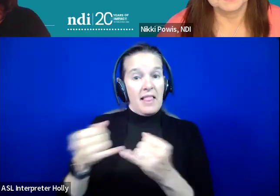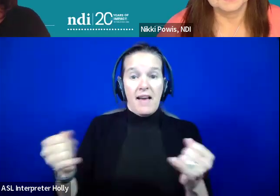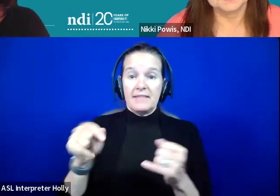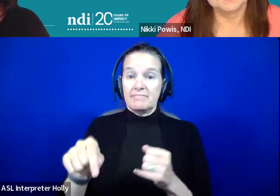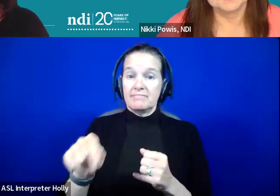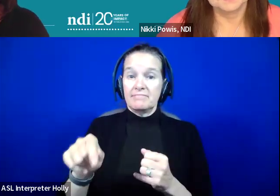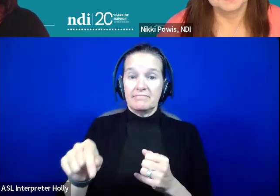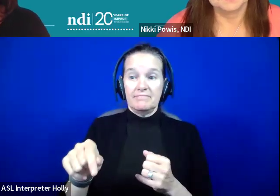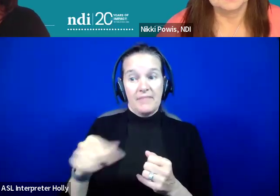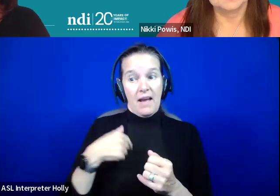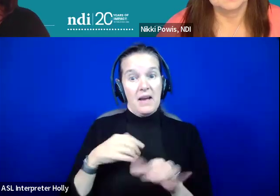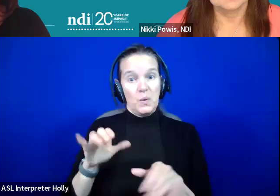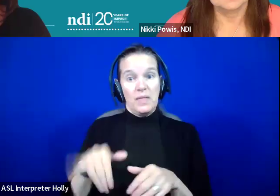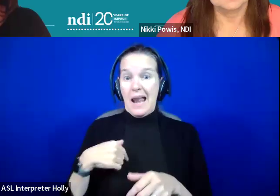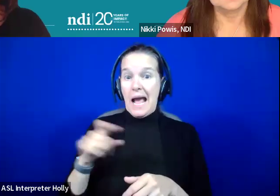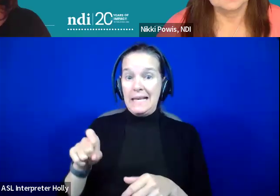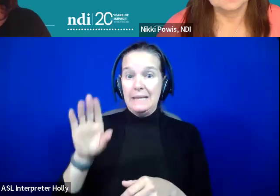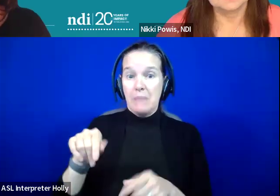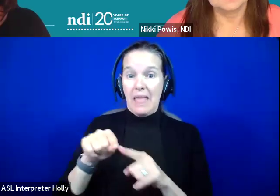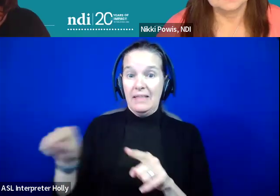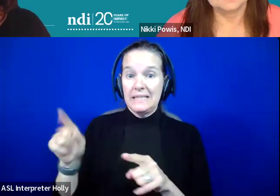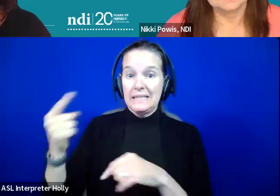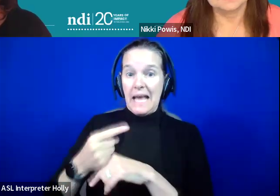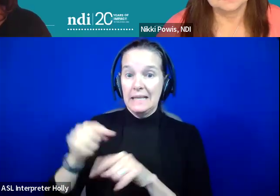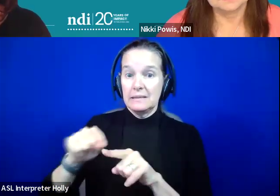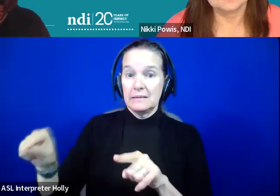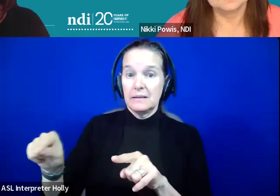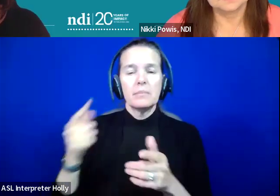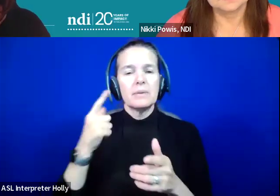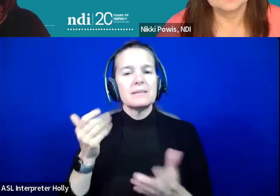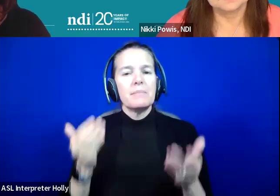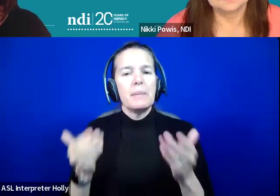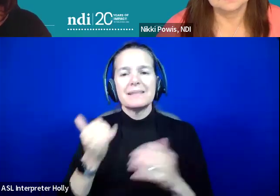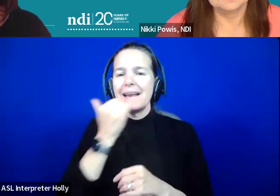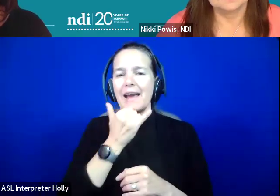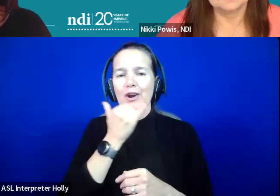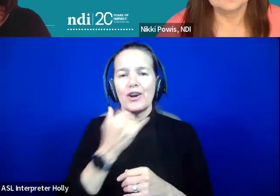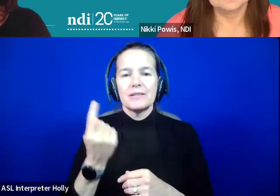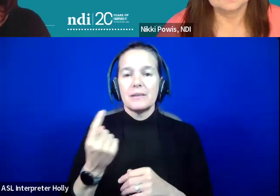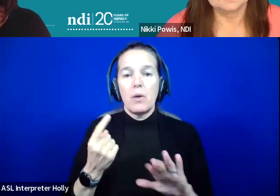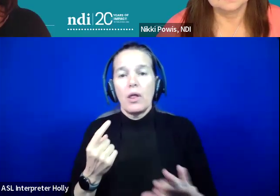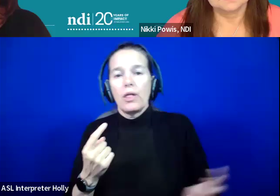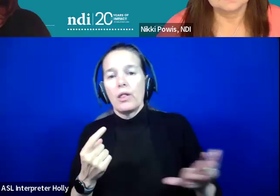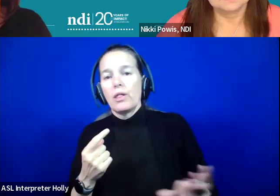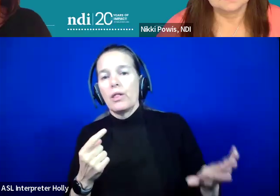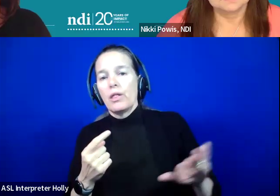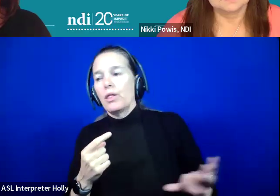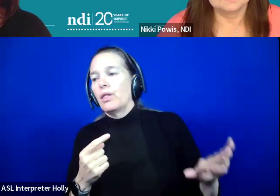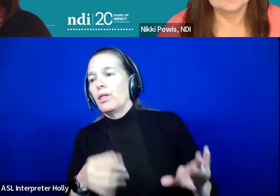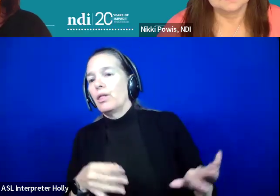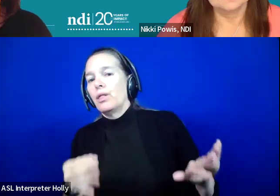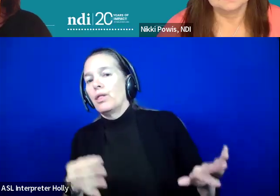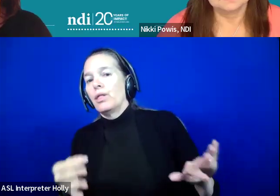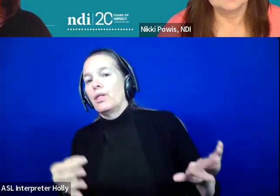our deadlines, this is when we need it by, and just communicating, because it could just be an error, somebody didn't get to it. Not that that justifies it, but I think it'll help